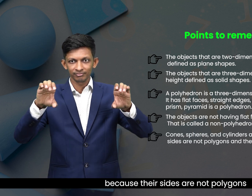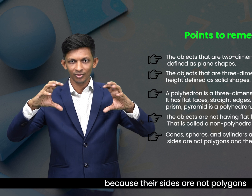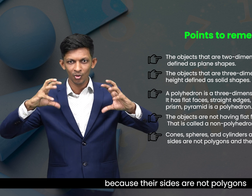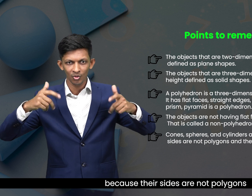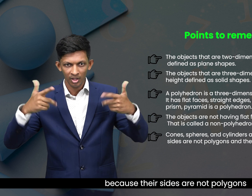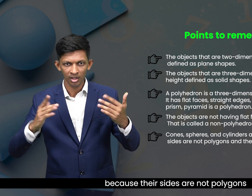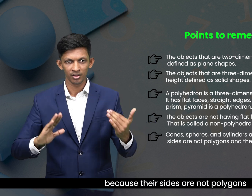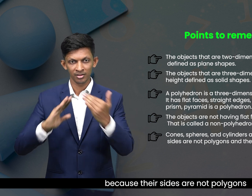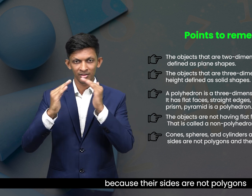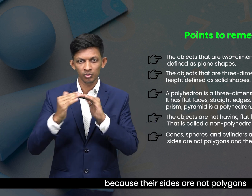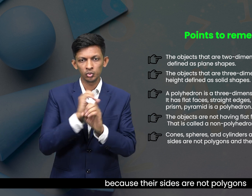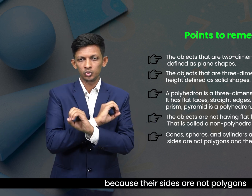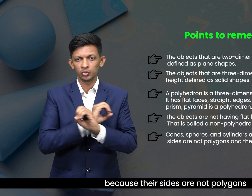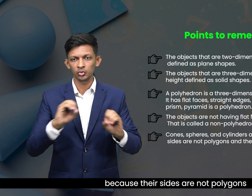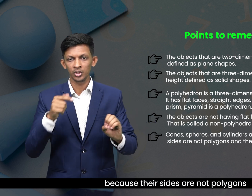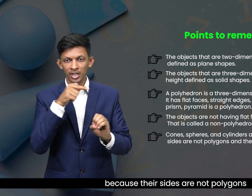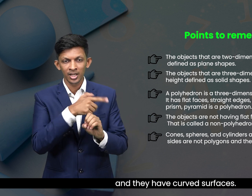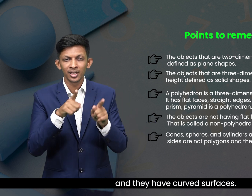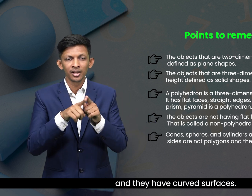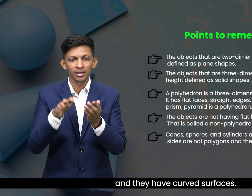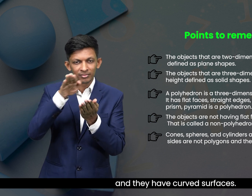because their sides are not polygons and they have